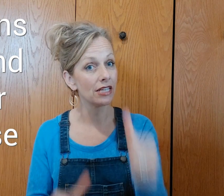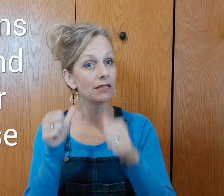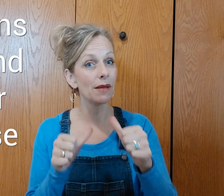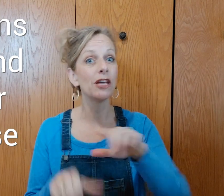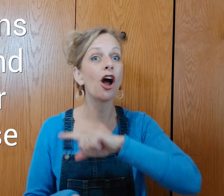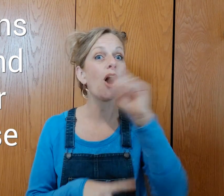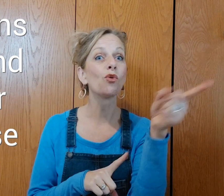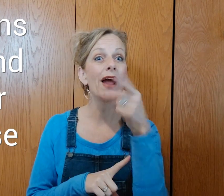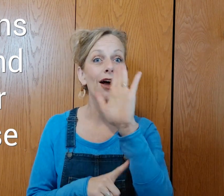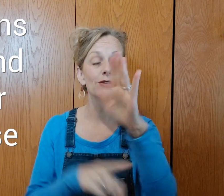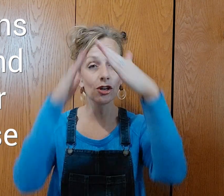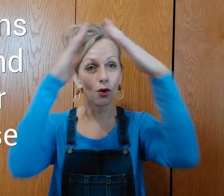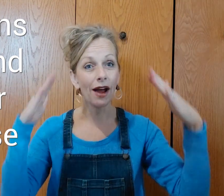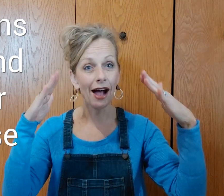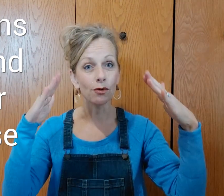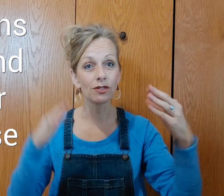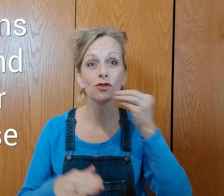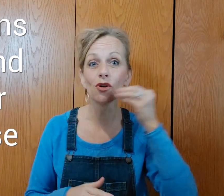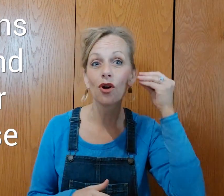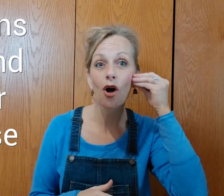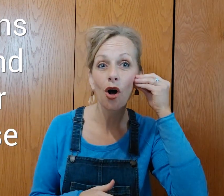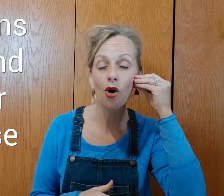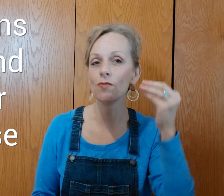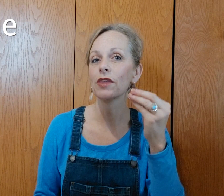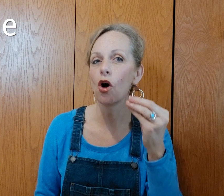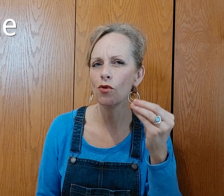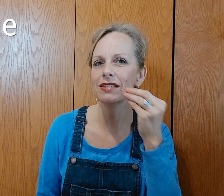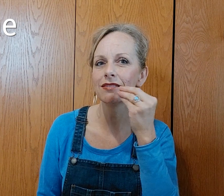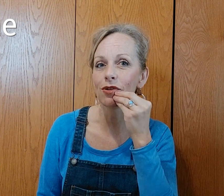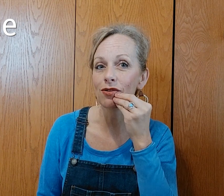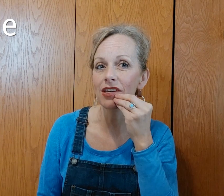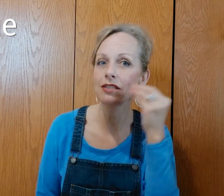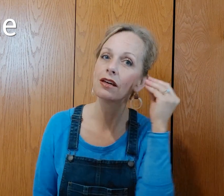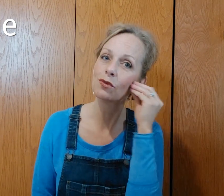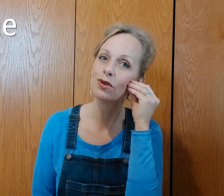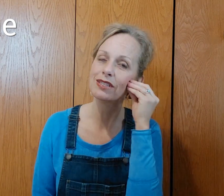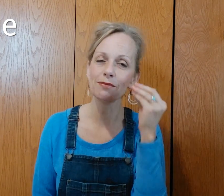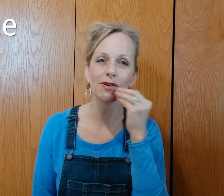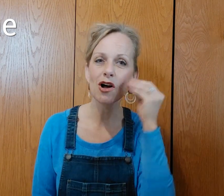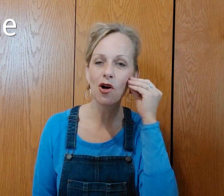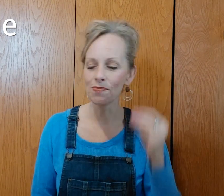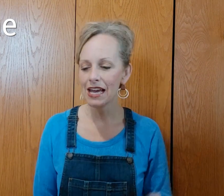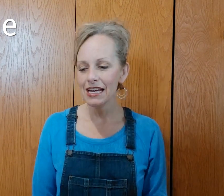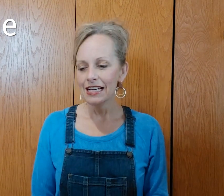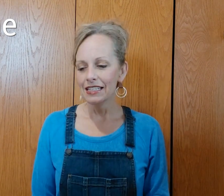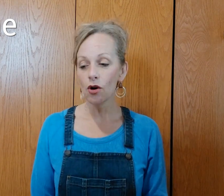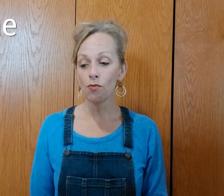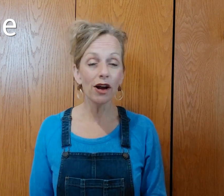actions maybe around your house or your home. Home is where you eat and where you sleep. Home. So brush